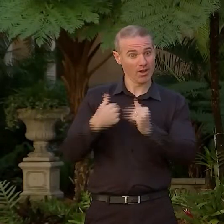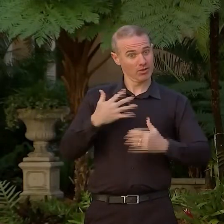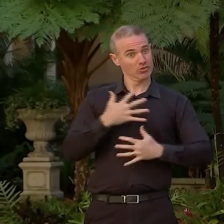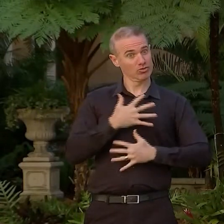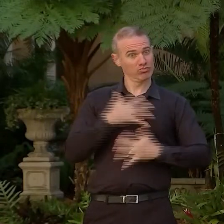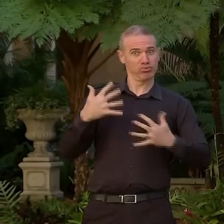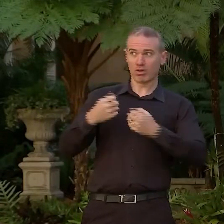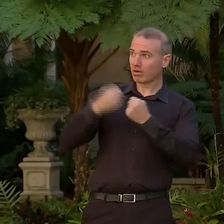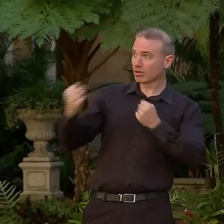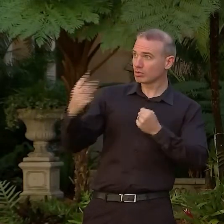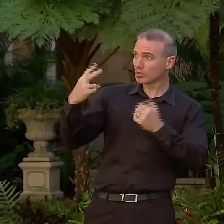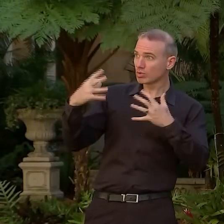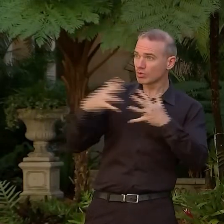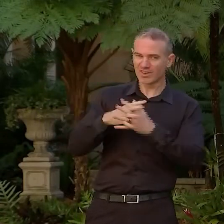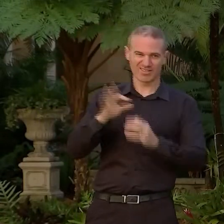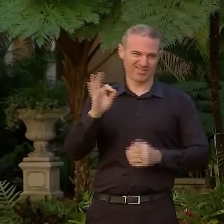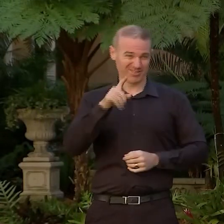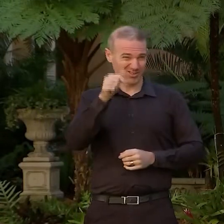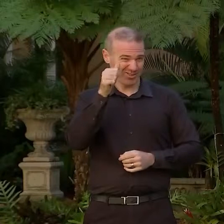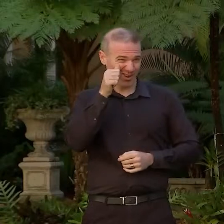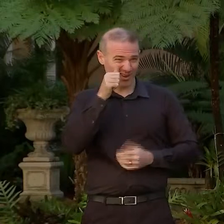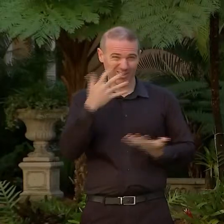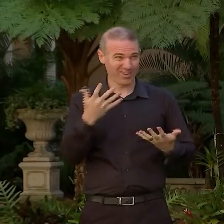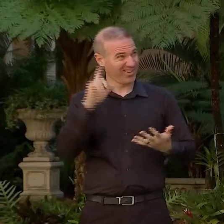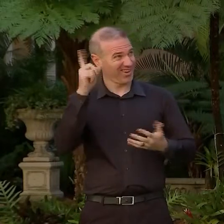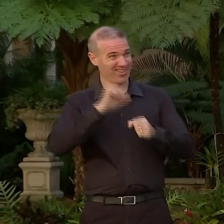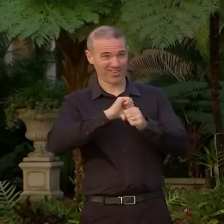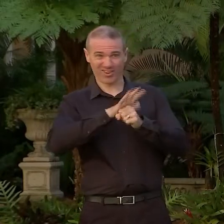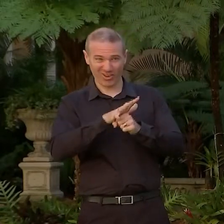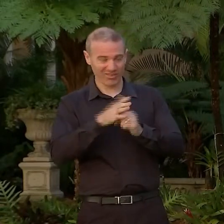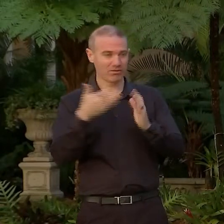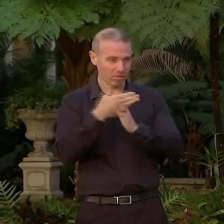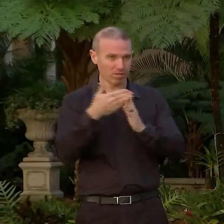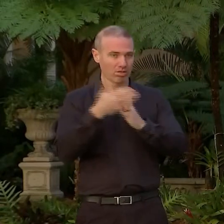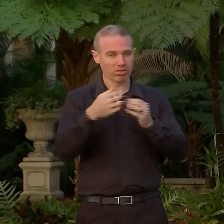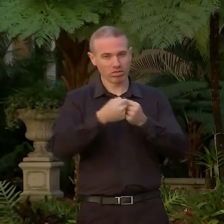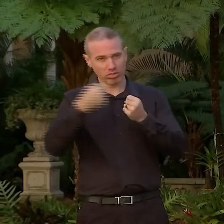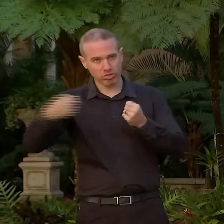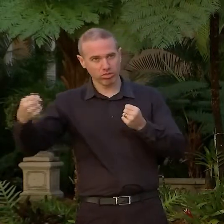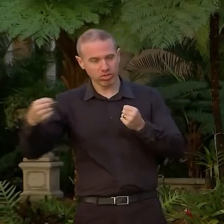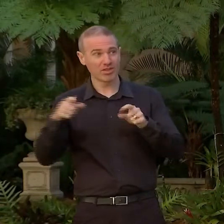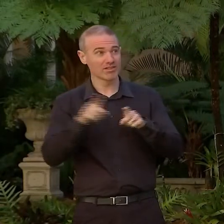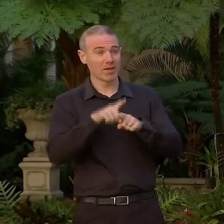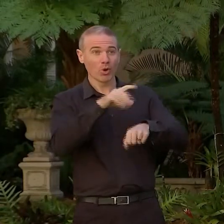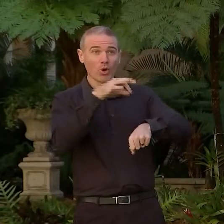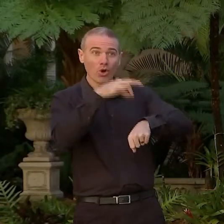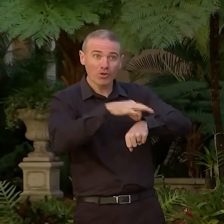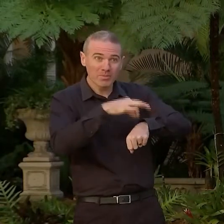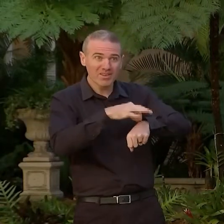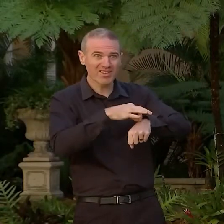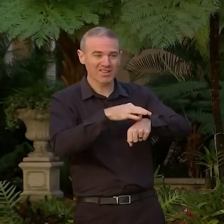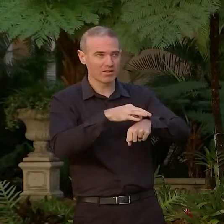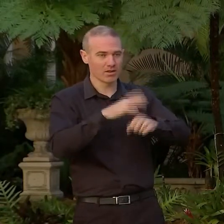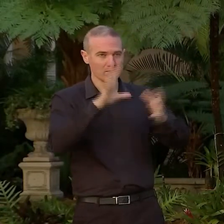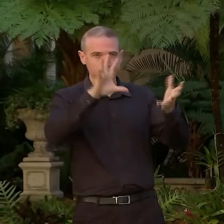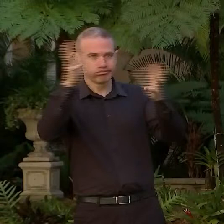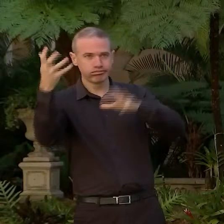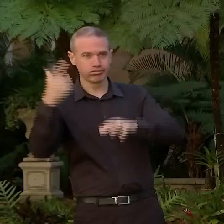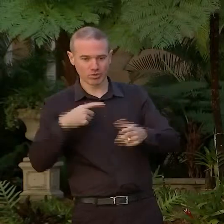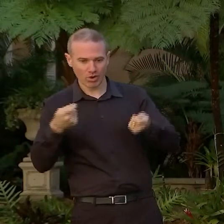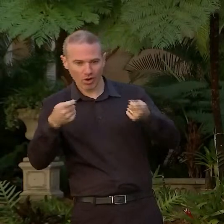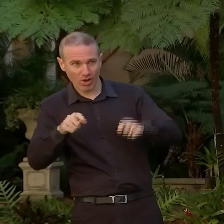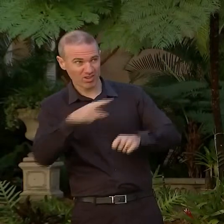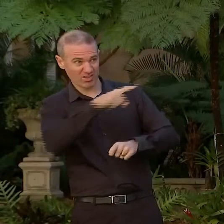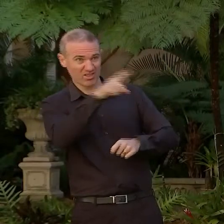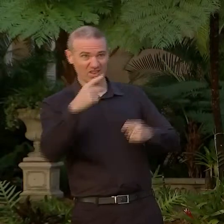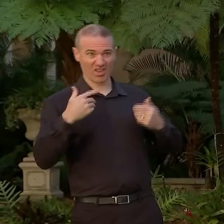our hospitals right now, and any sort of work that's being done with interviewing health workers and so forth. Those health